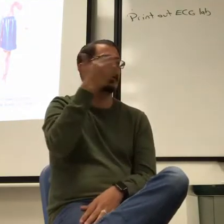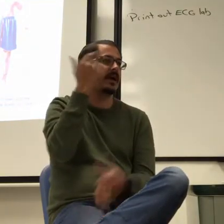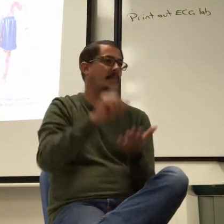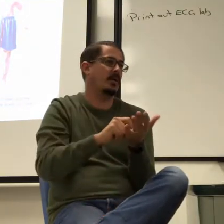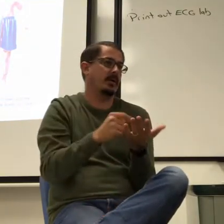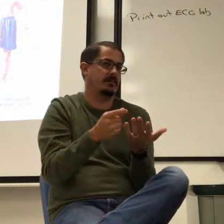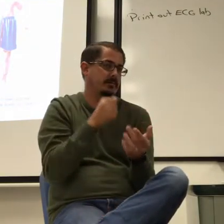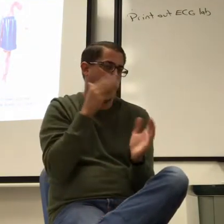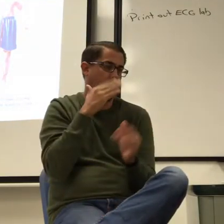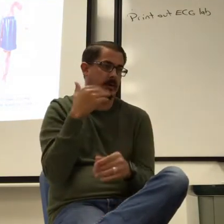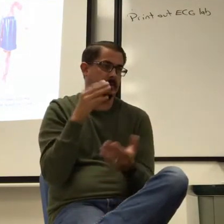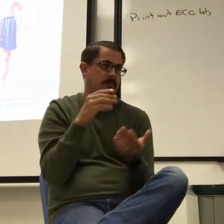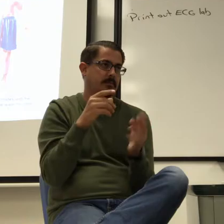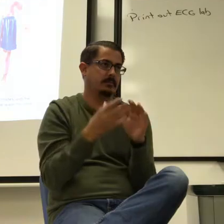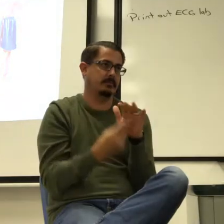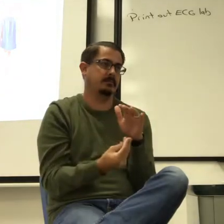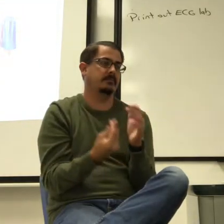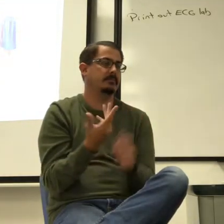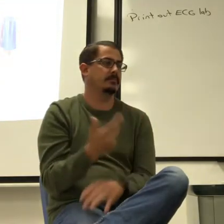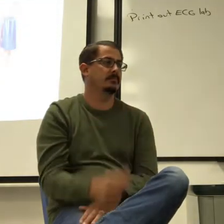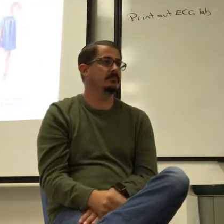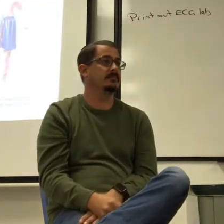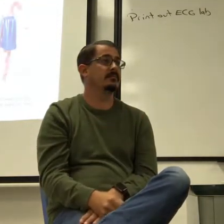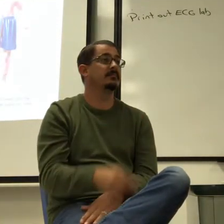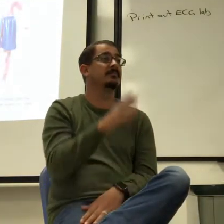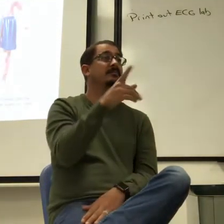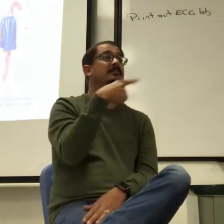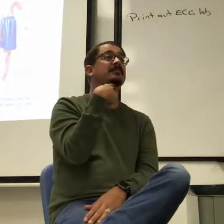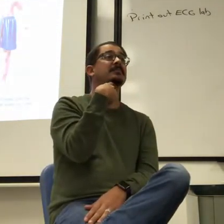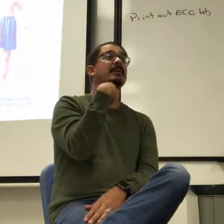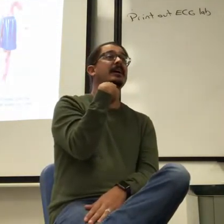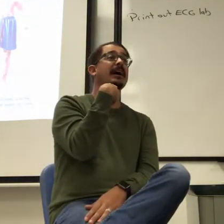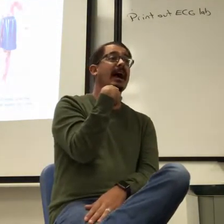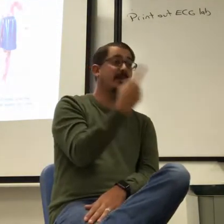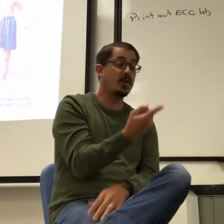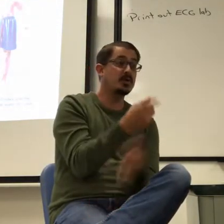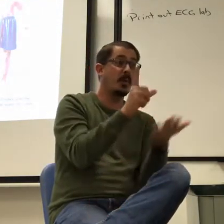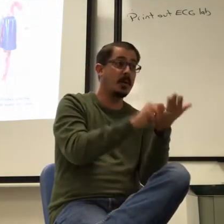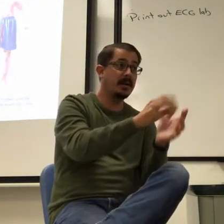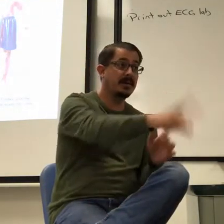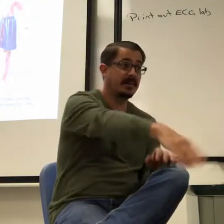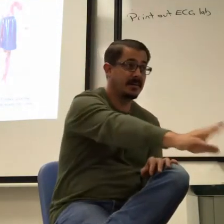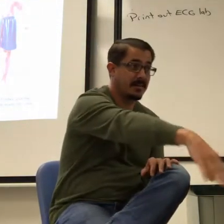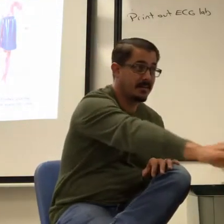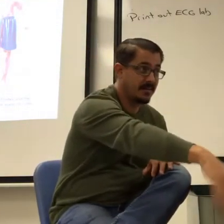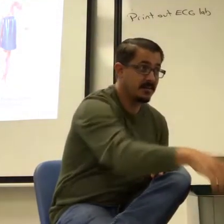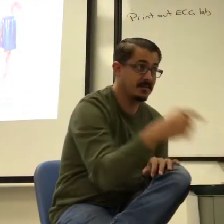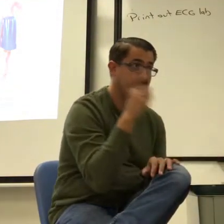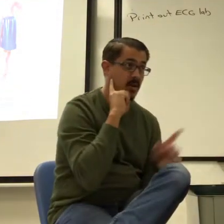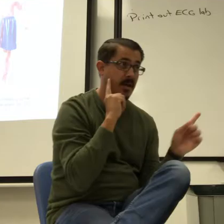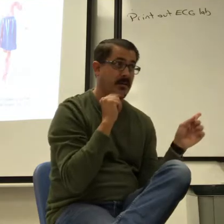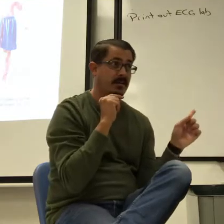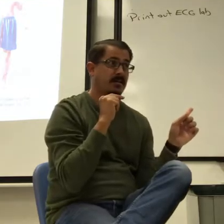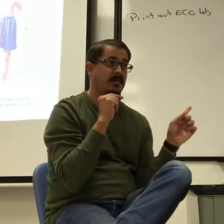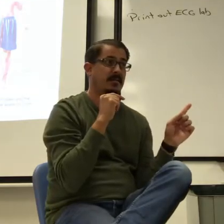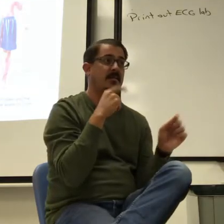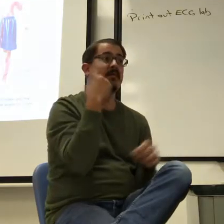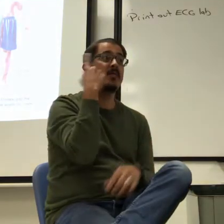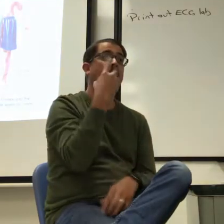I made copies for you. But how about this? Since I told you to print it out, I ain't making copies for you. Print it out, and you'll be good for